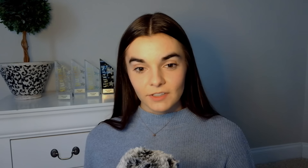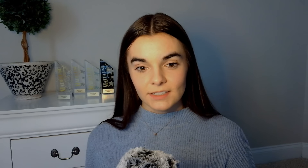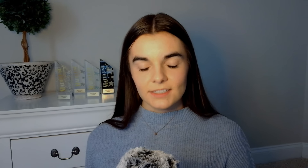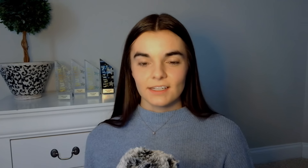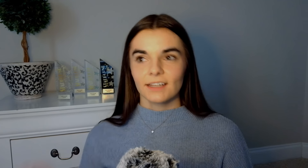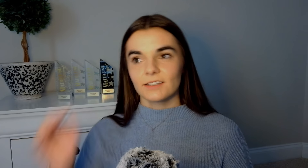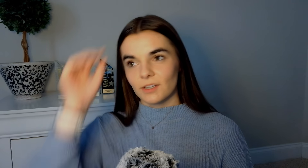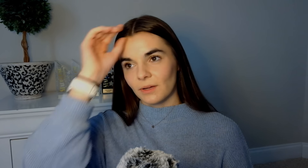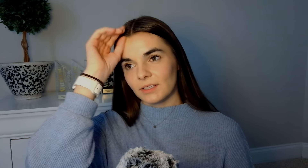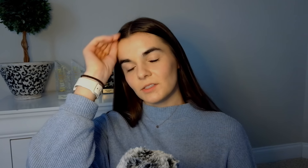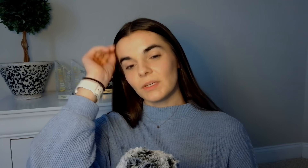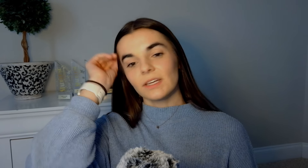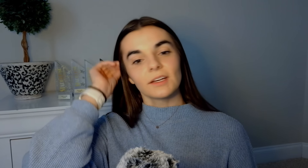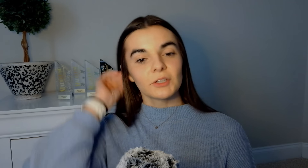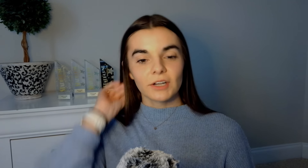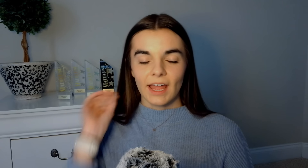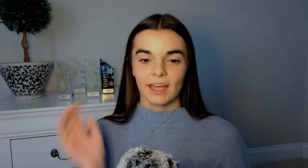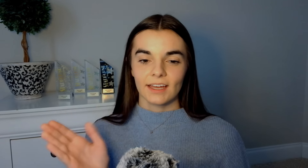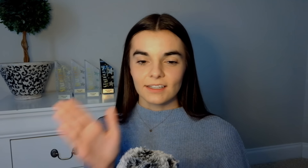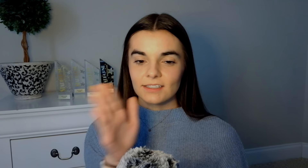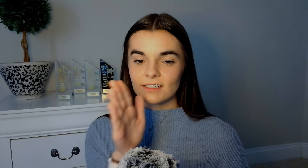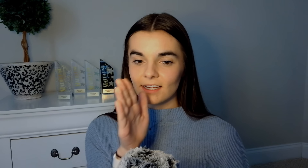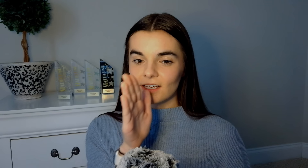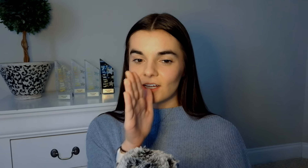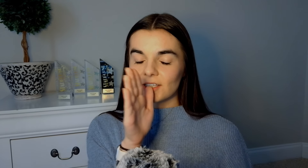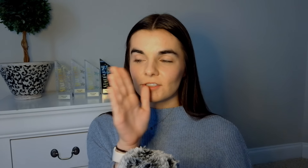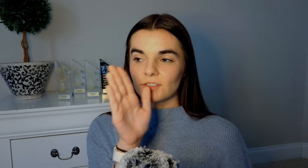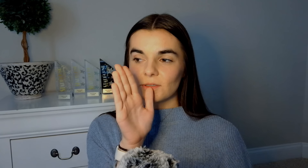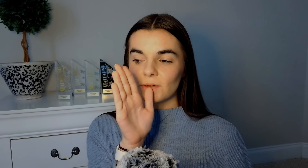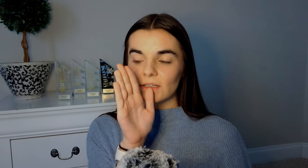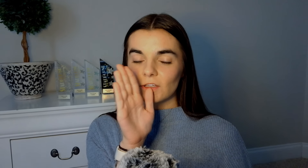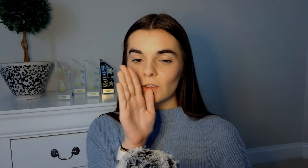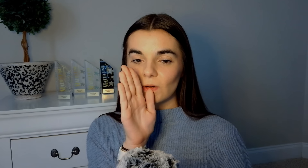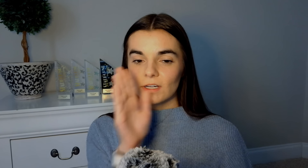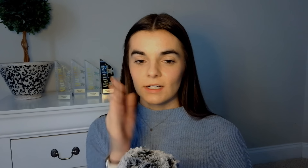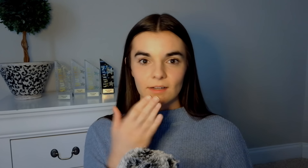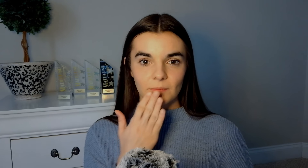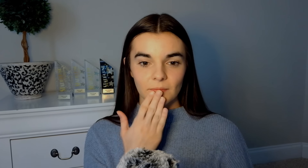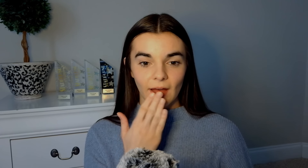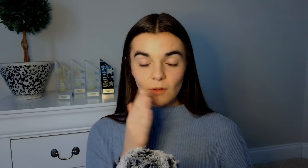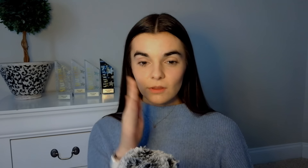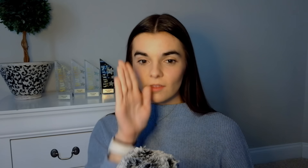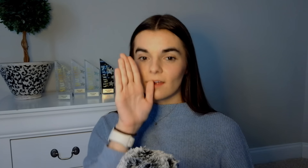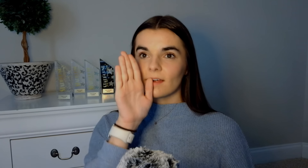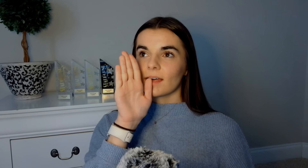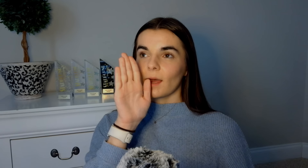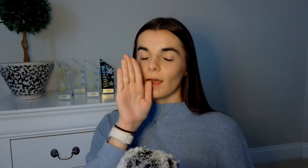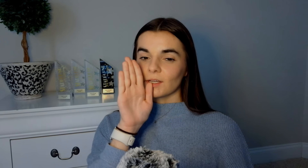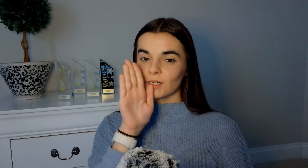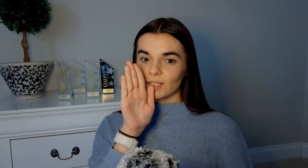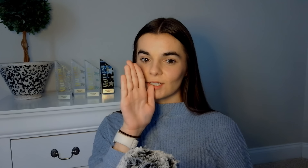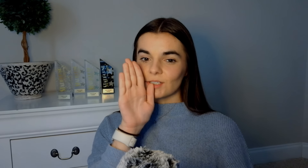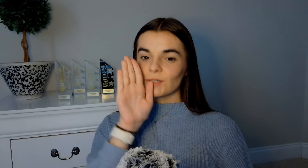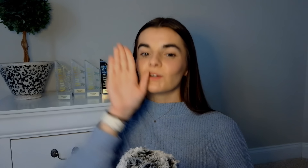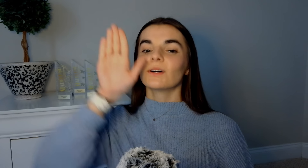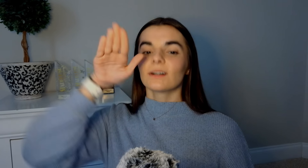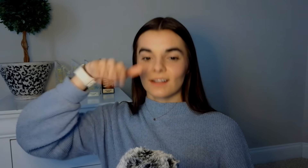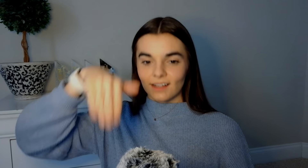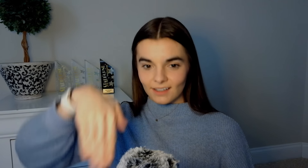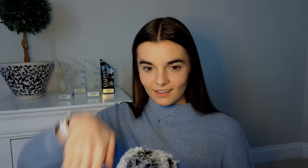Elephant is going to be your hand to your mouth, and you're gonna do